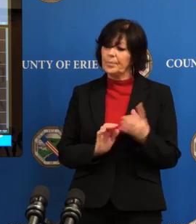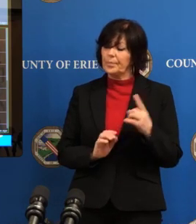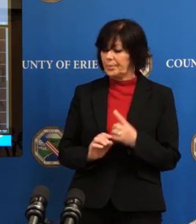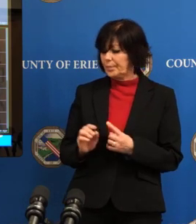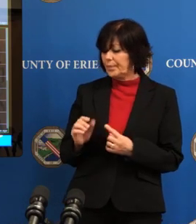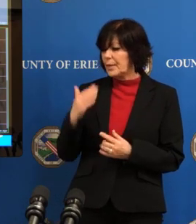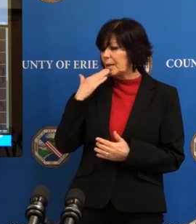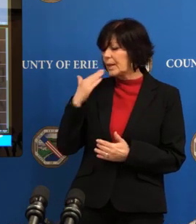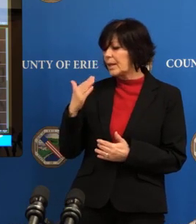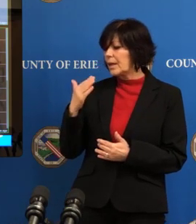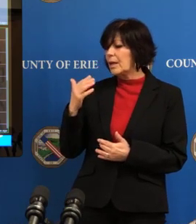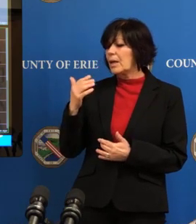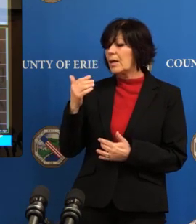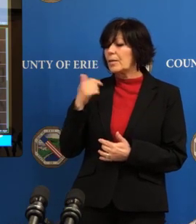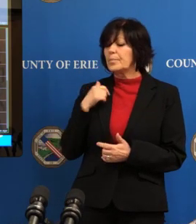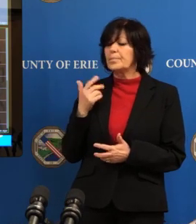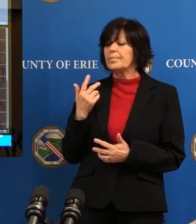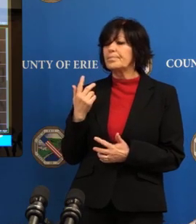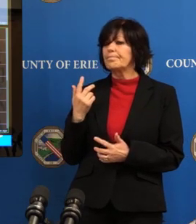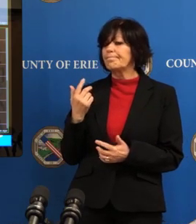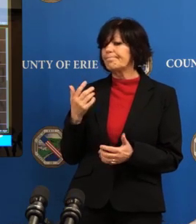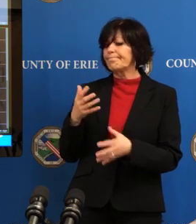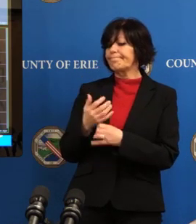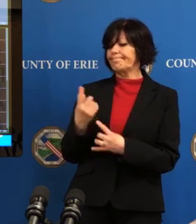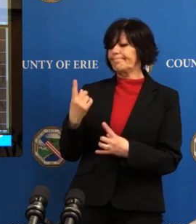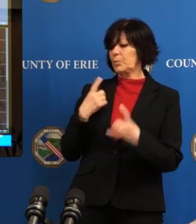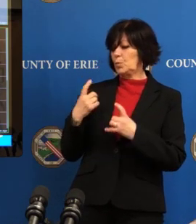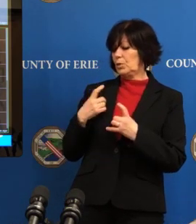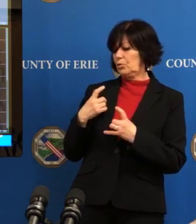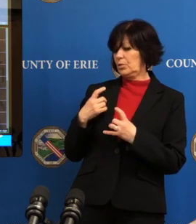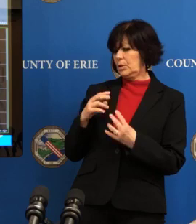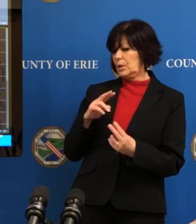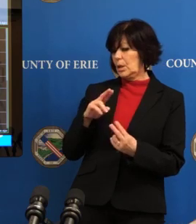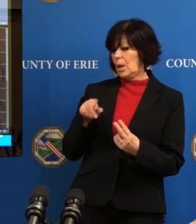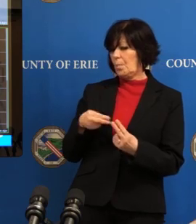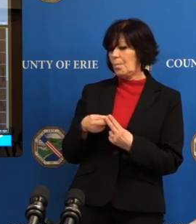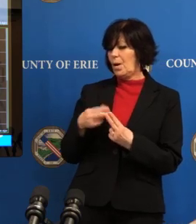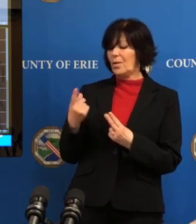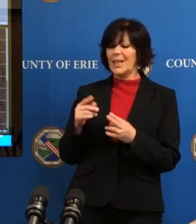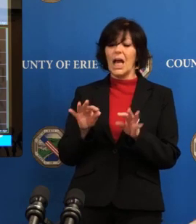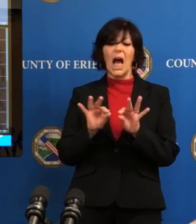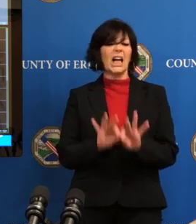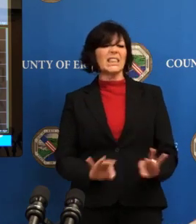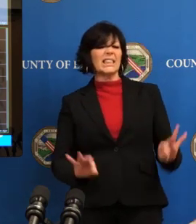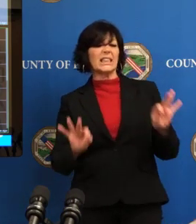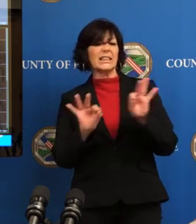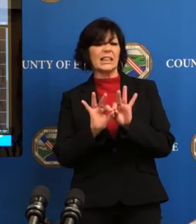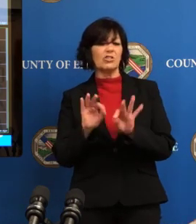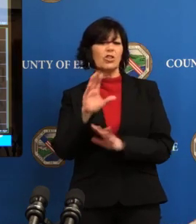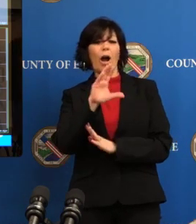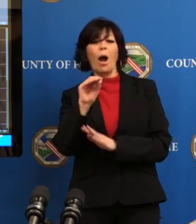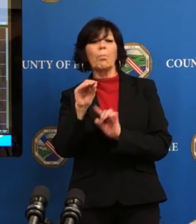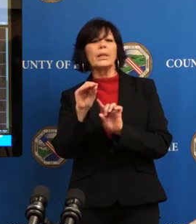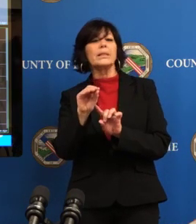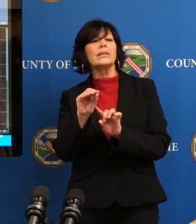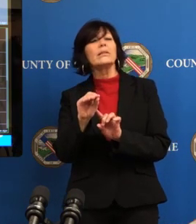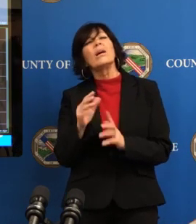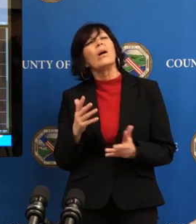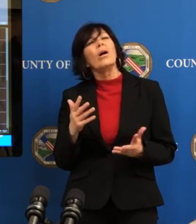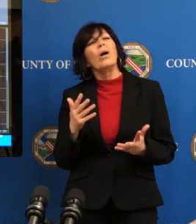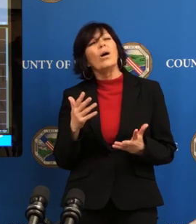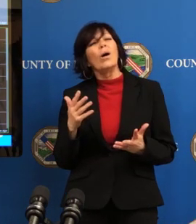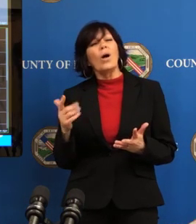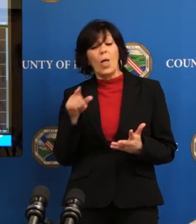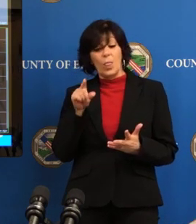Yes, thank you. So we've been getting a lot of questions specifically about essential companies. What should those companies who are